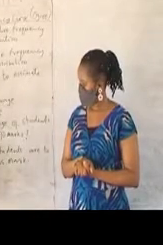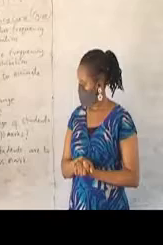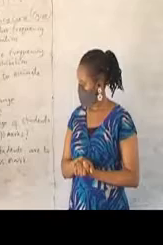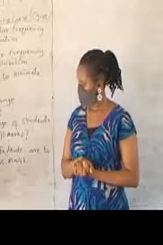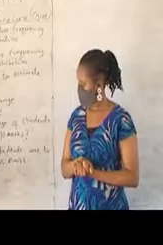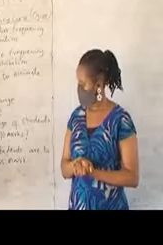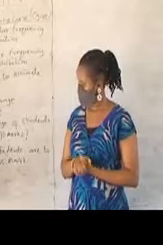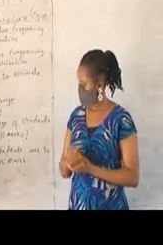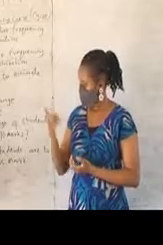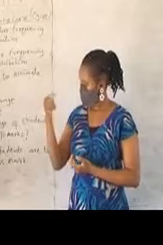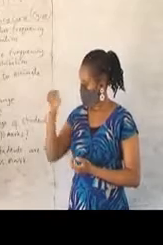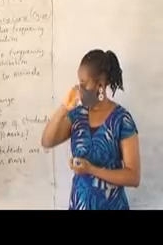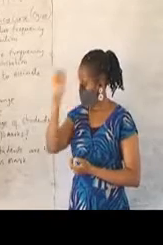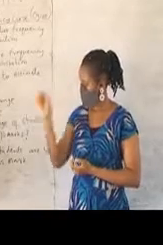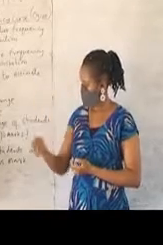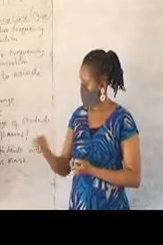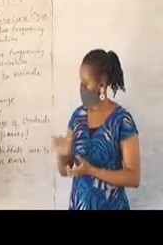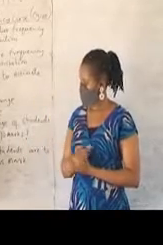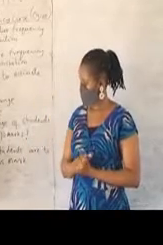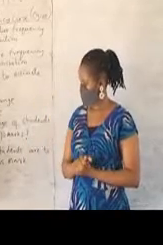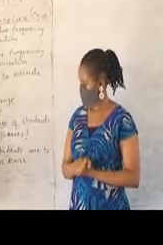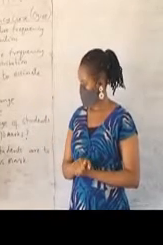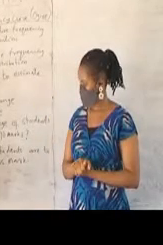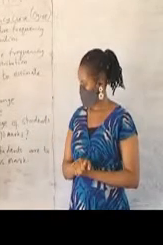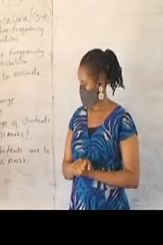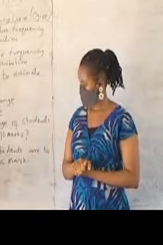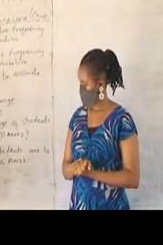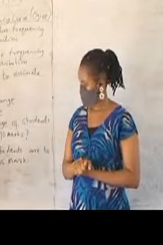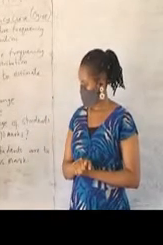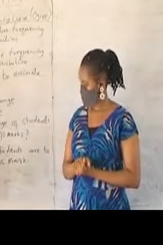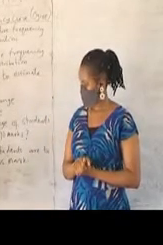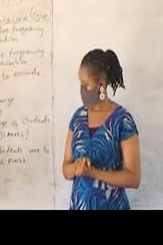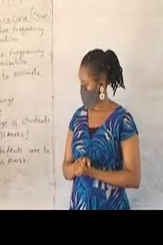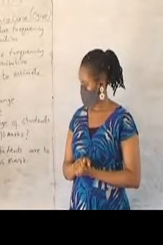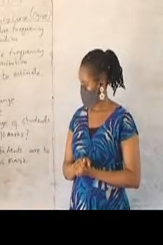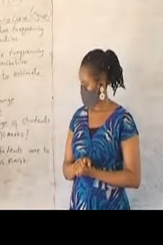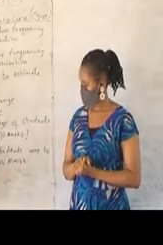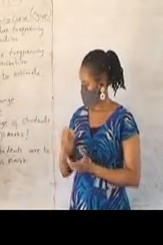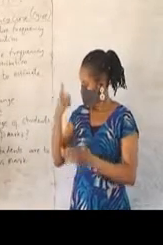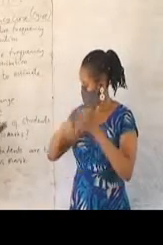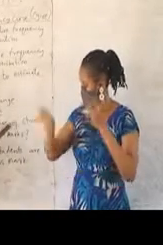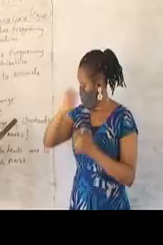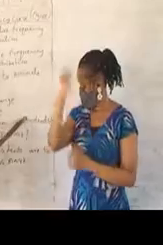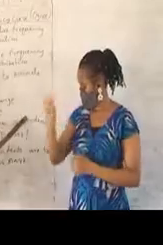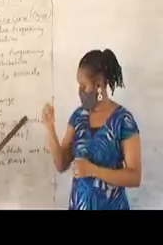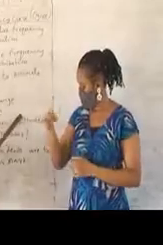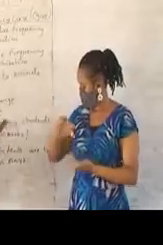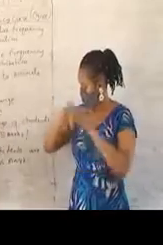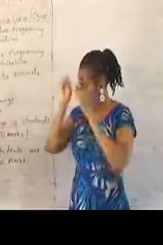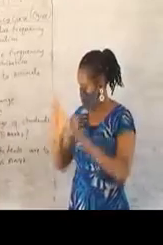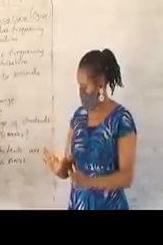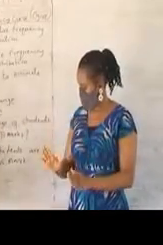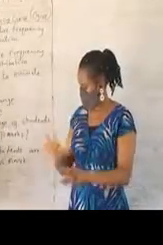Roman figure 3, the percentile. 4, what percentage of